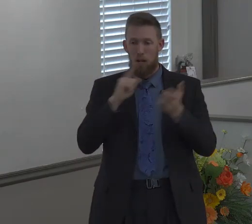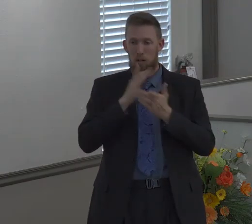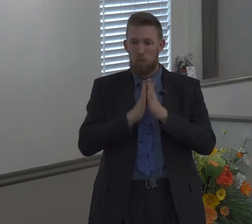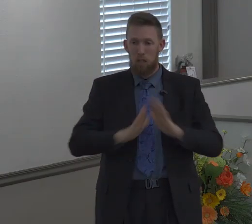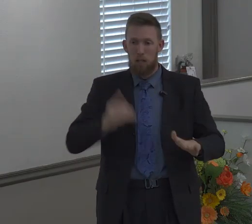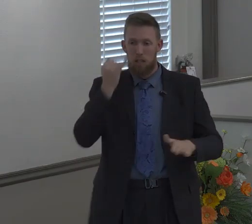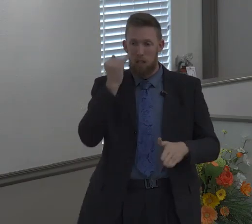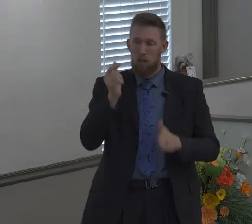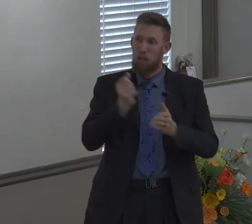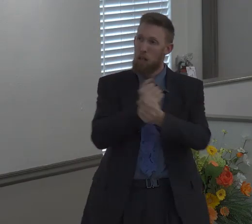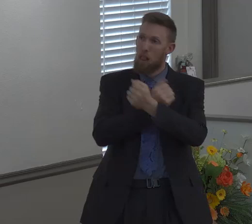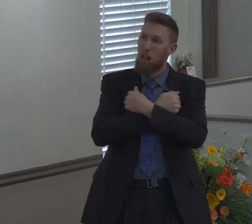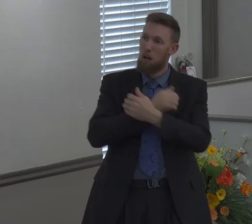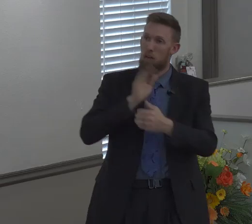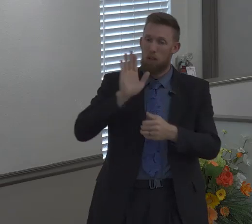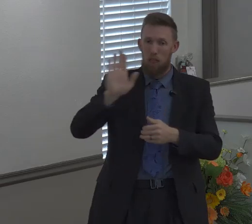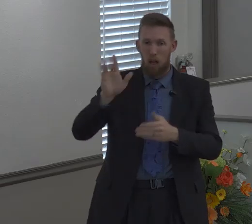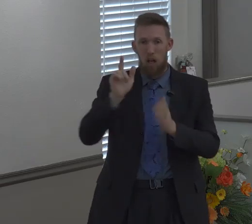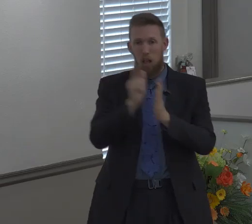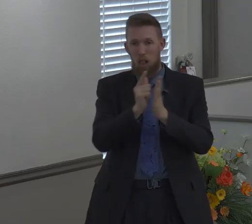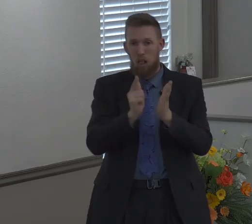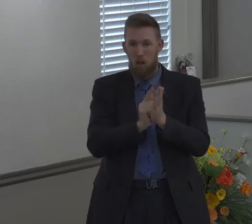love thy law. And